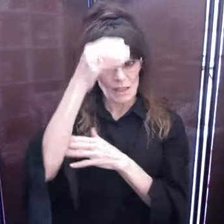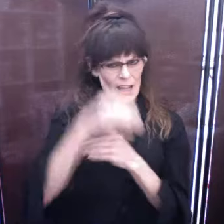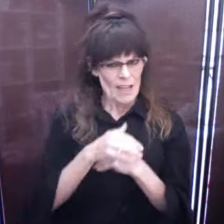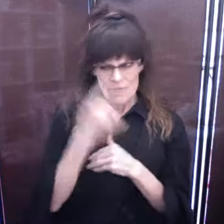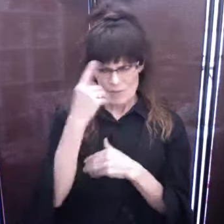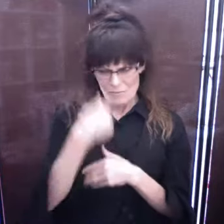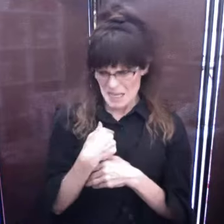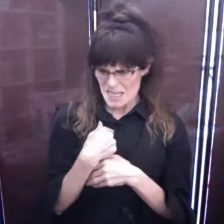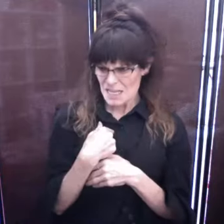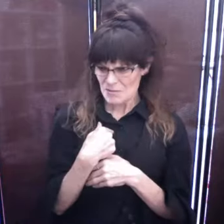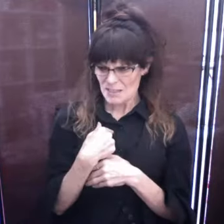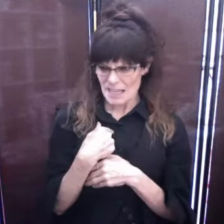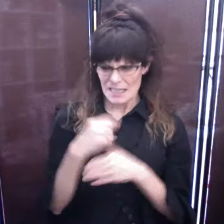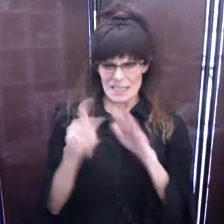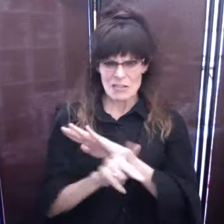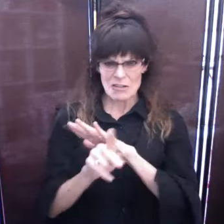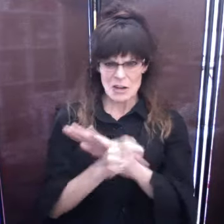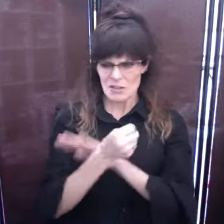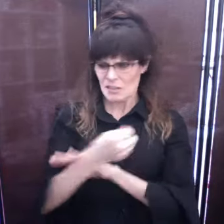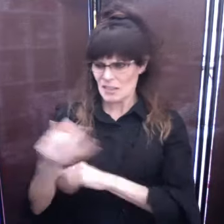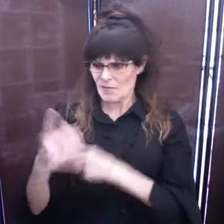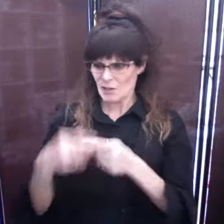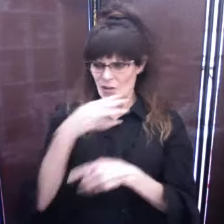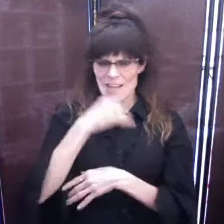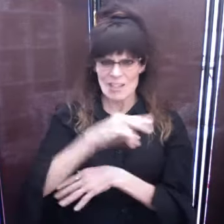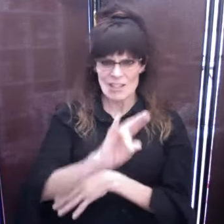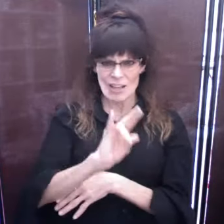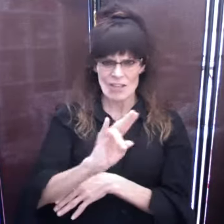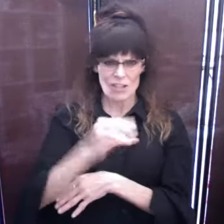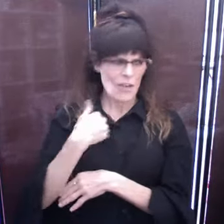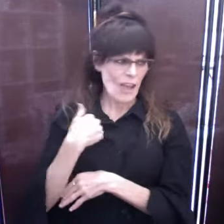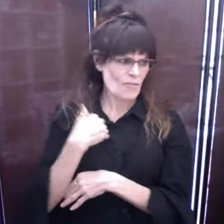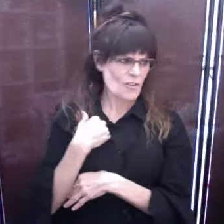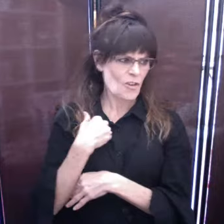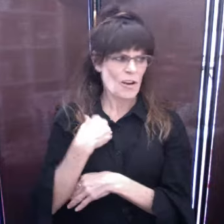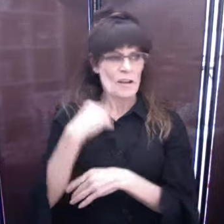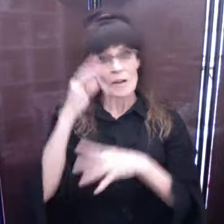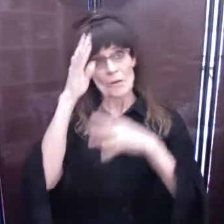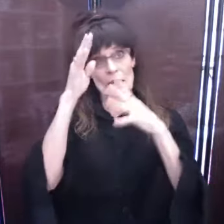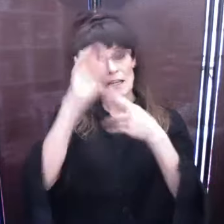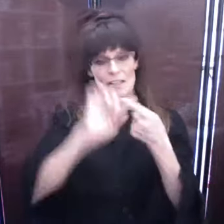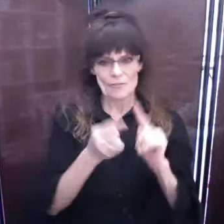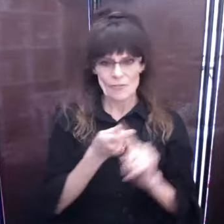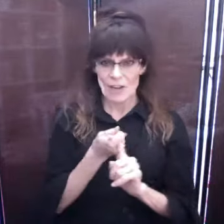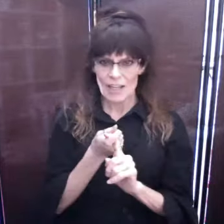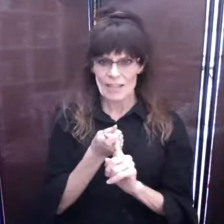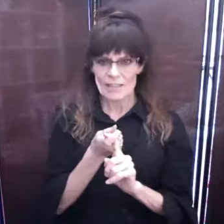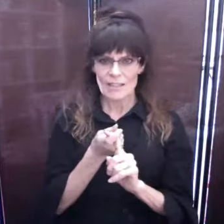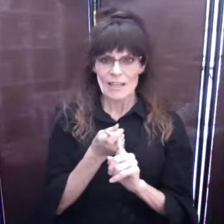little kid stuff. Like when you're like a 7-year-old kid and you have your like make-believe friend that lives in the closet. But at the time, you're willing